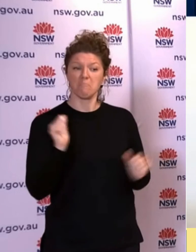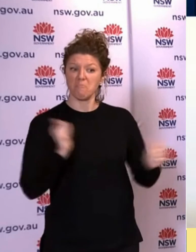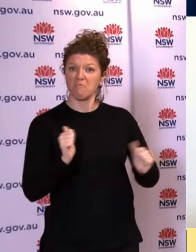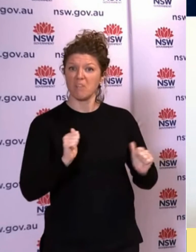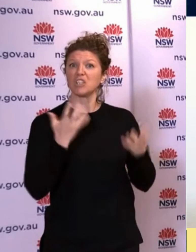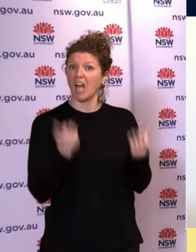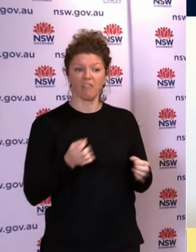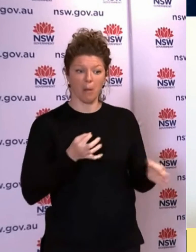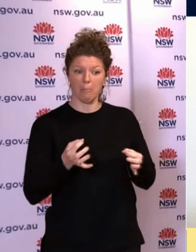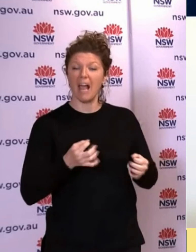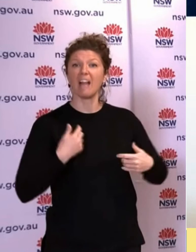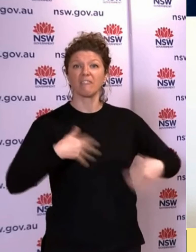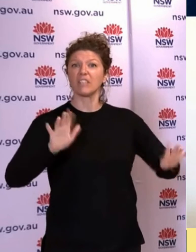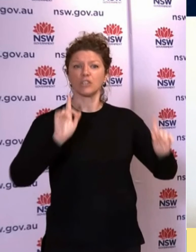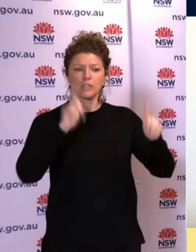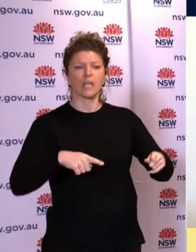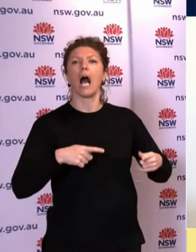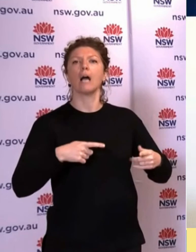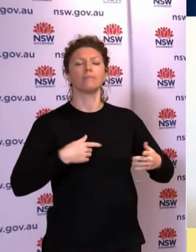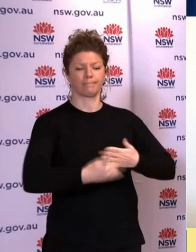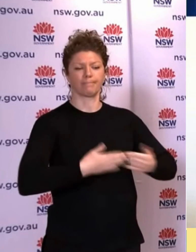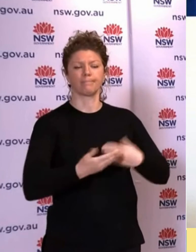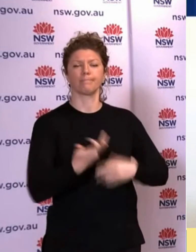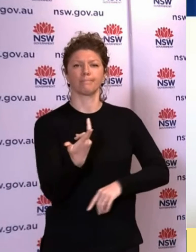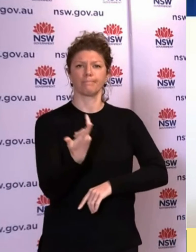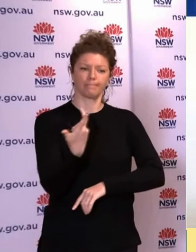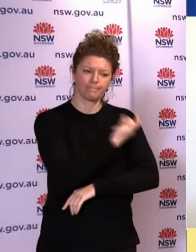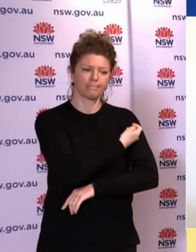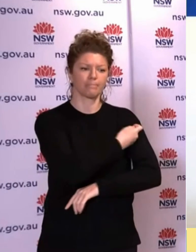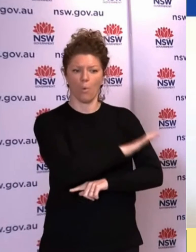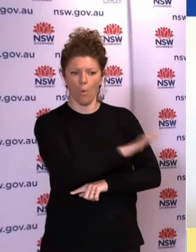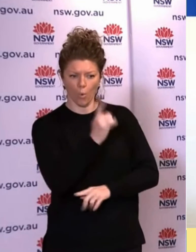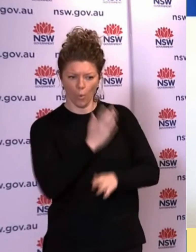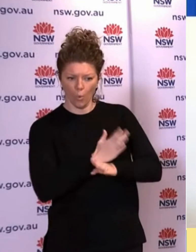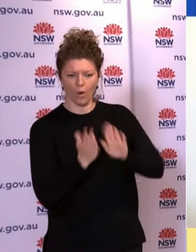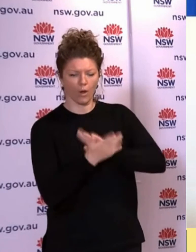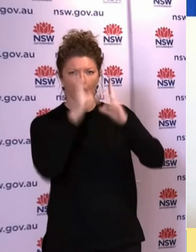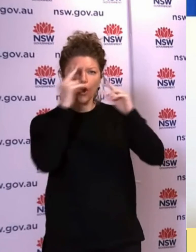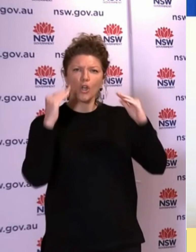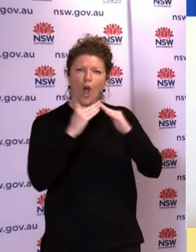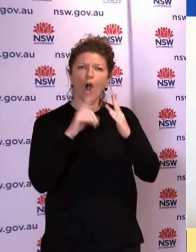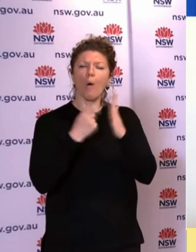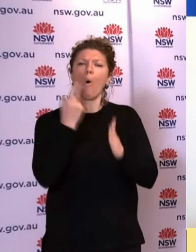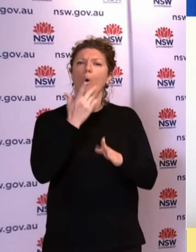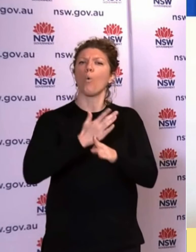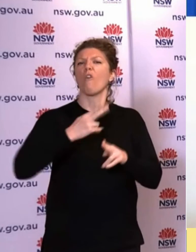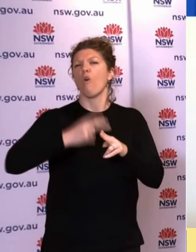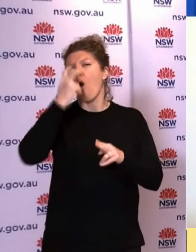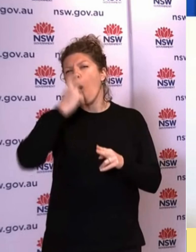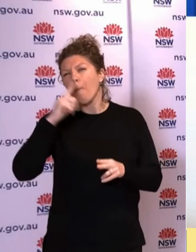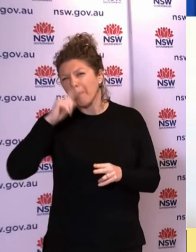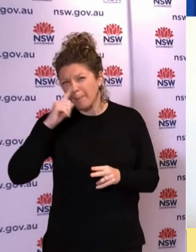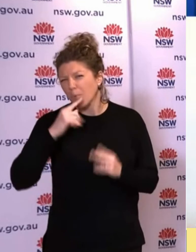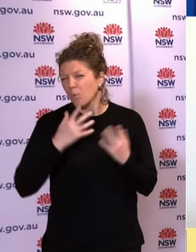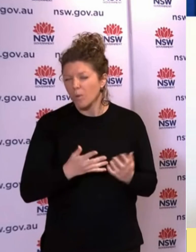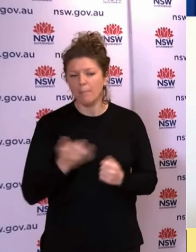their orders. So we're trying to make sure that our orders are as consistent with each of those other states that have already moved on,